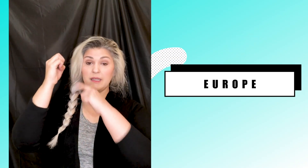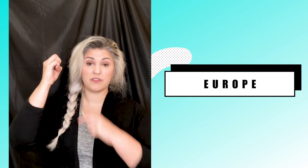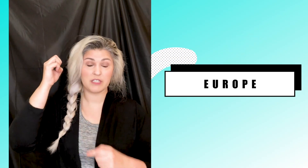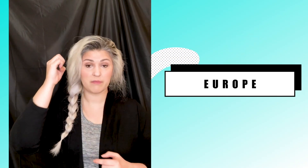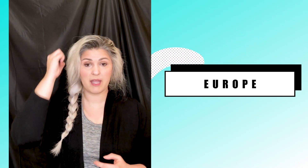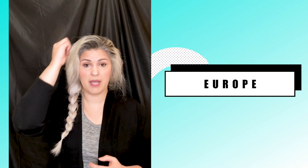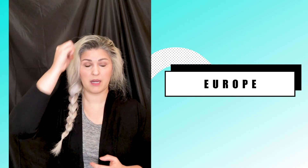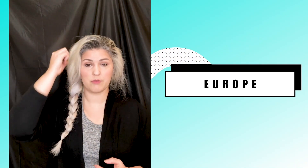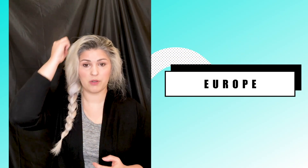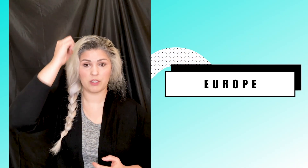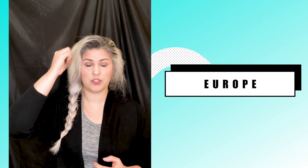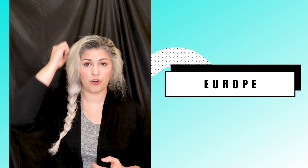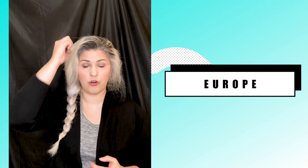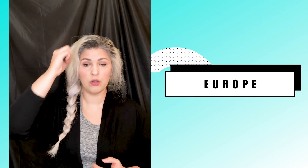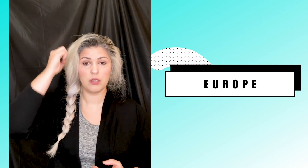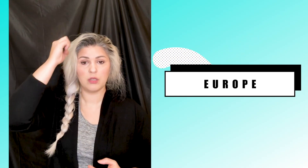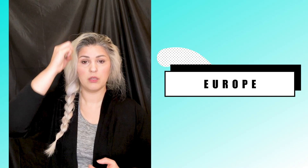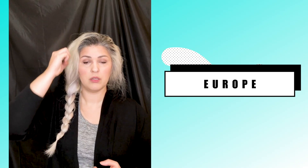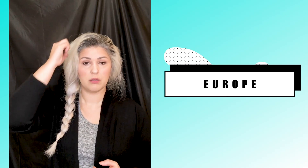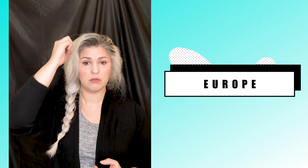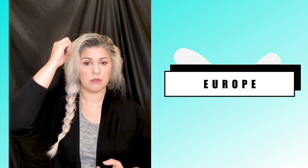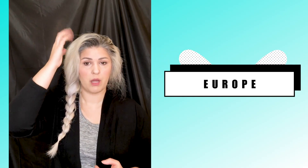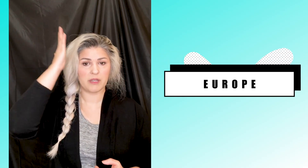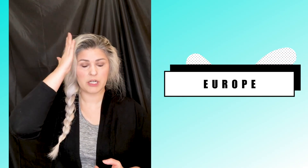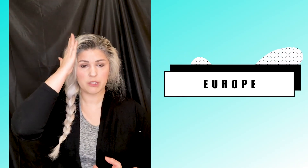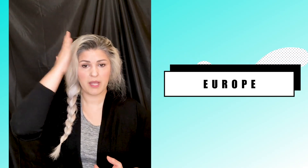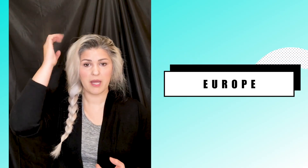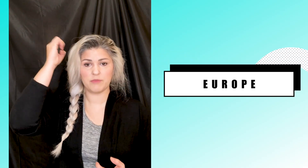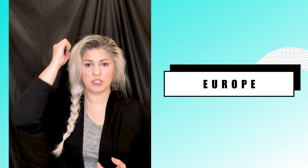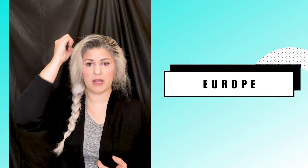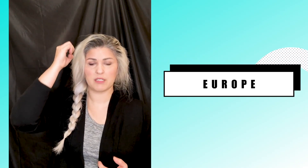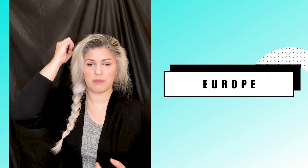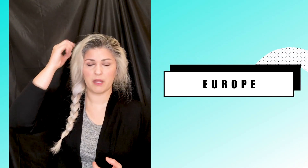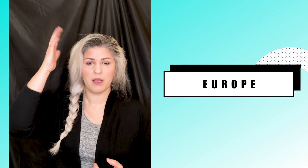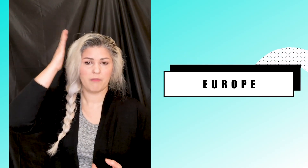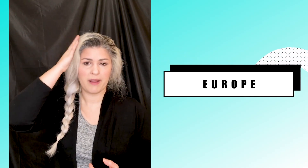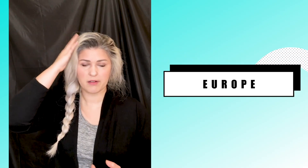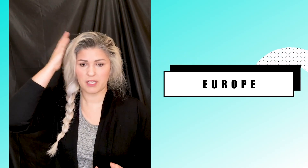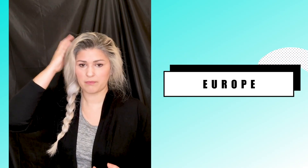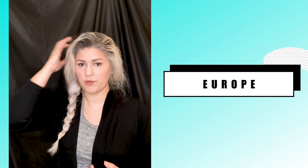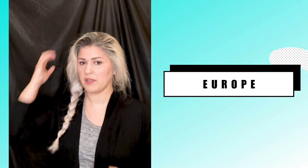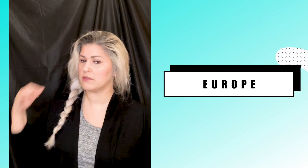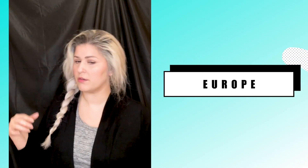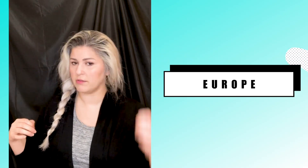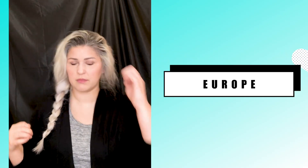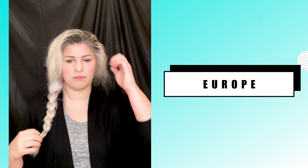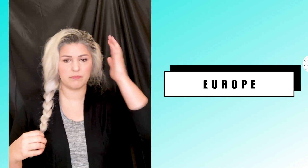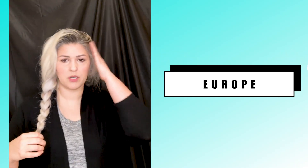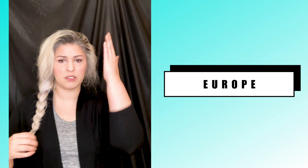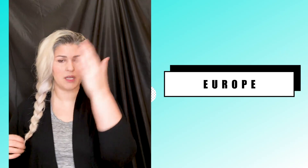my E is facing my head and I'm doing a circle. I'm not touching my head, I'm just outside of my head. My hair is like poofy,